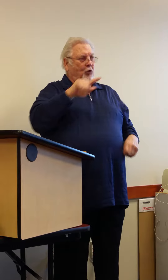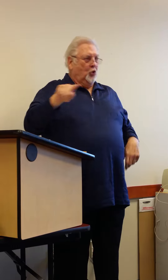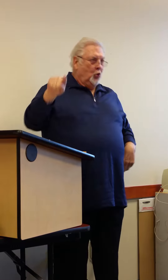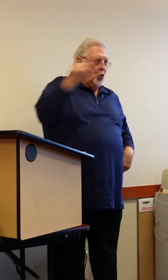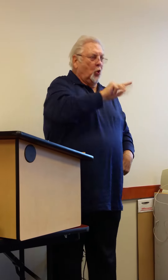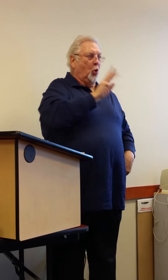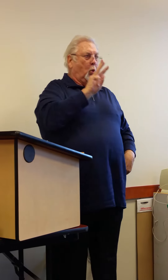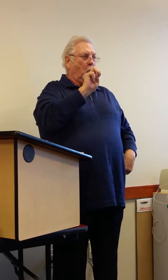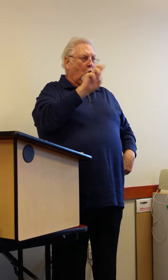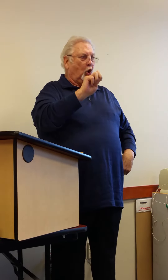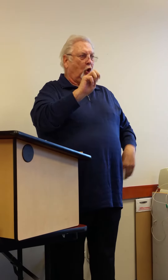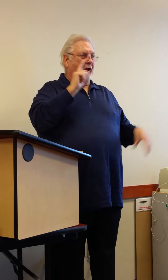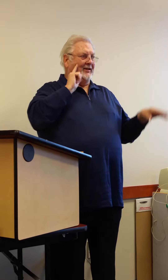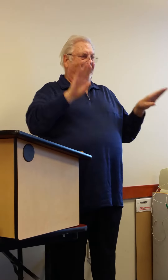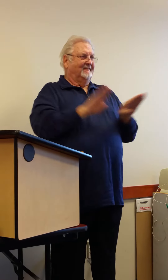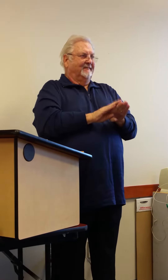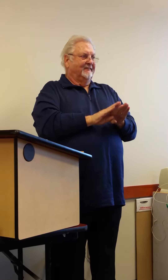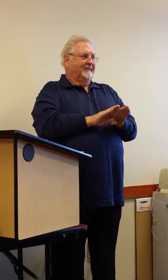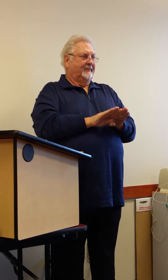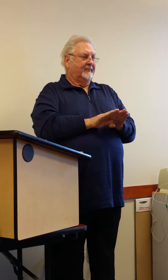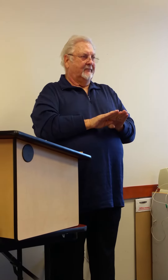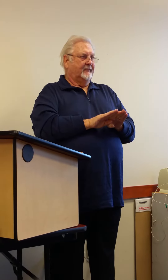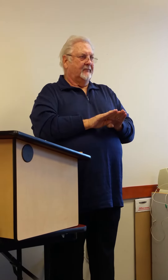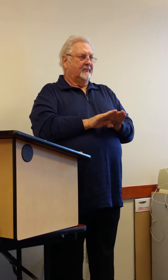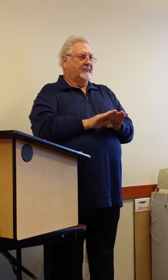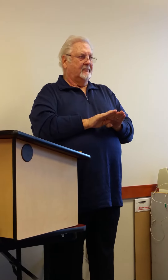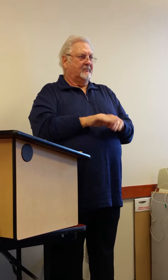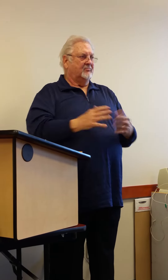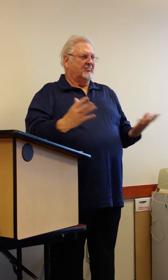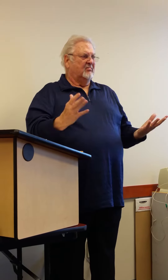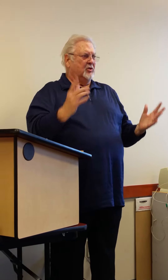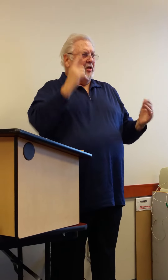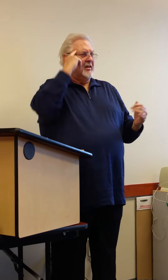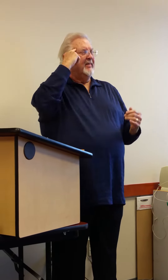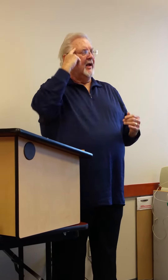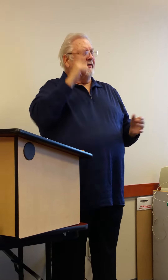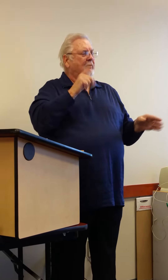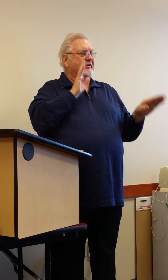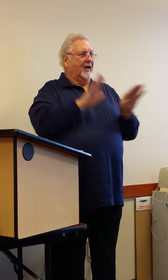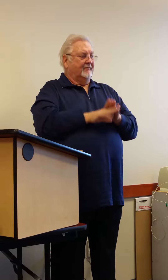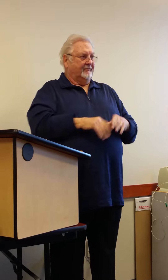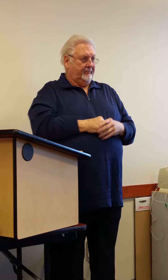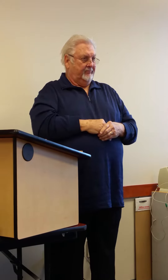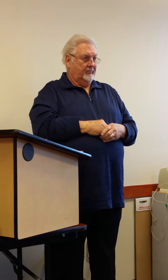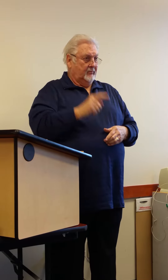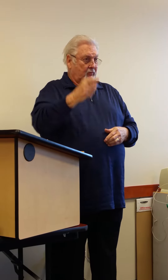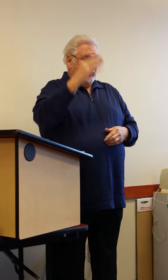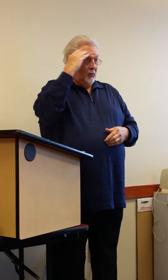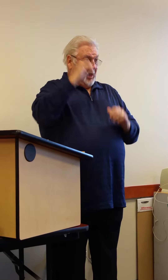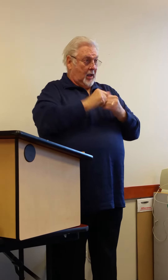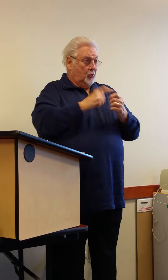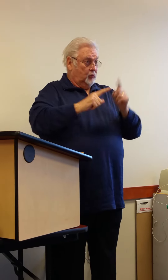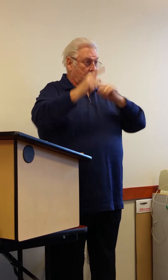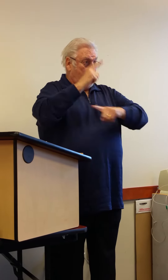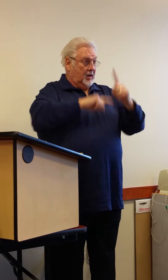envision if you were deaf, fully deaf. Let's imagine, think about this. Would you